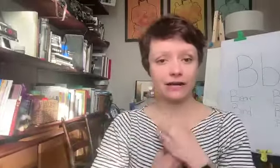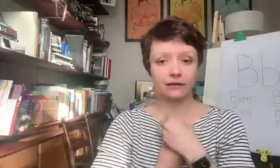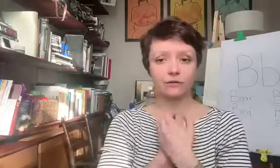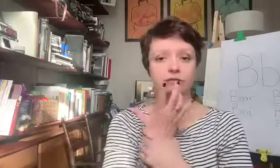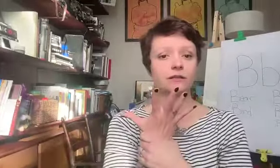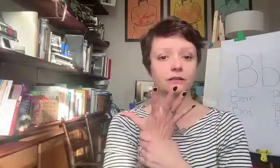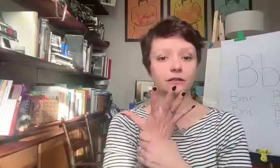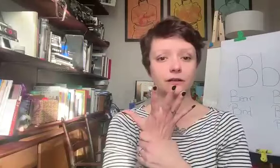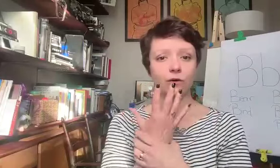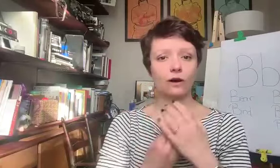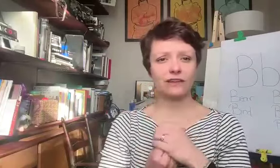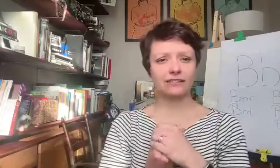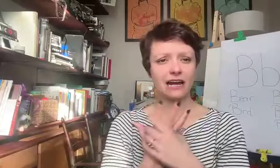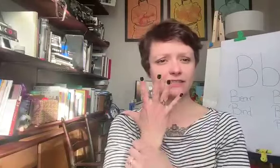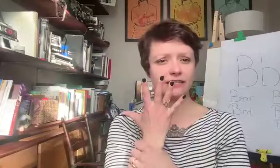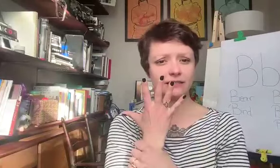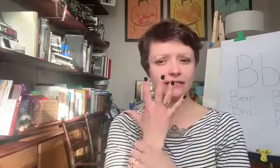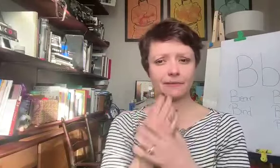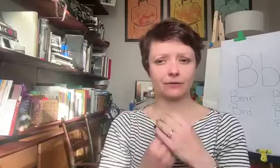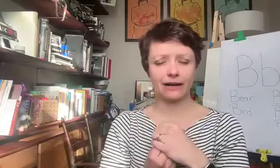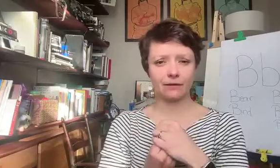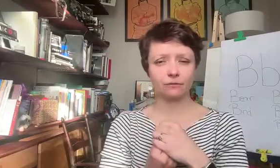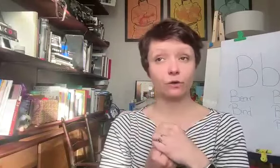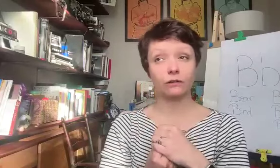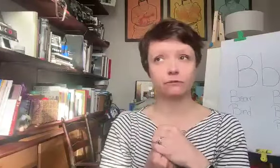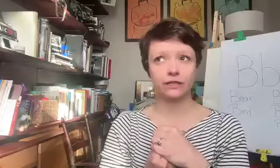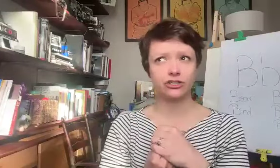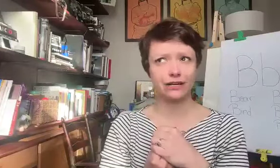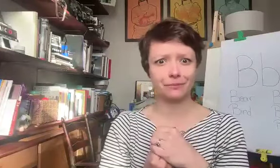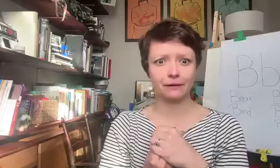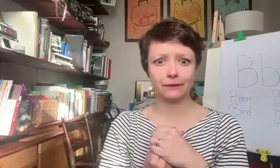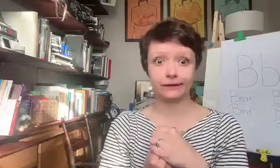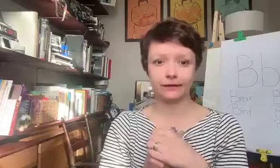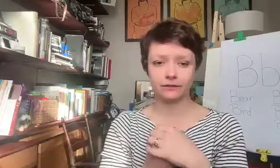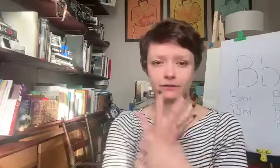Ready? What do you think sign this is? It's happening right now. Well, it shouldn't be, but it is.